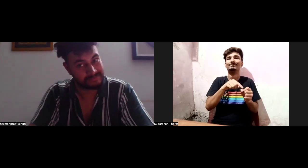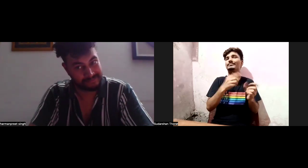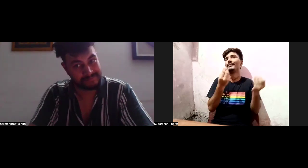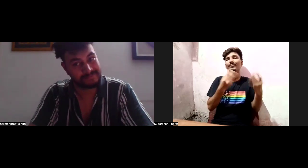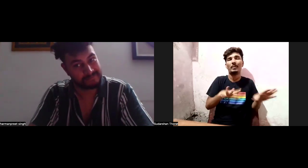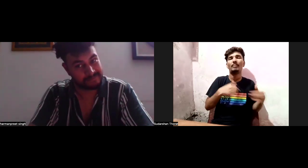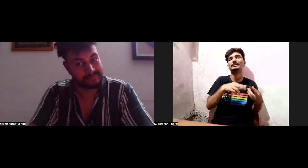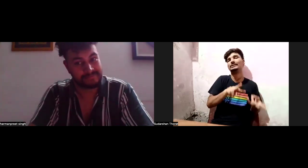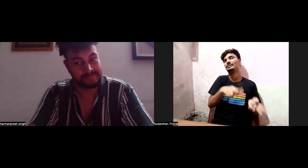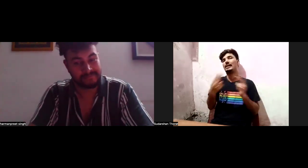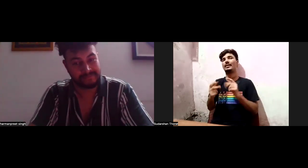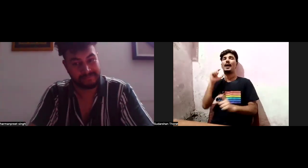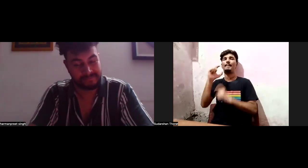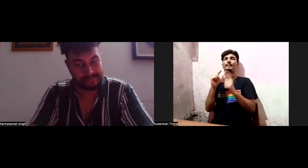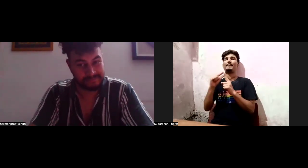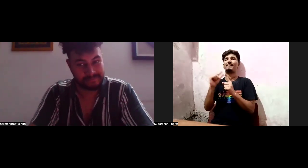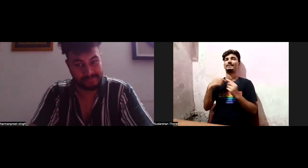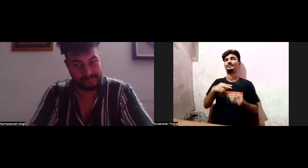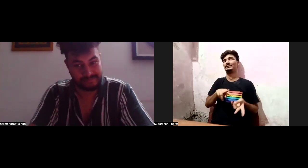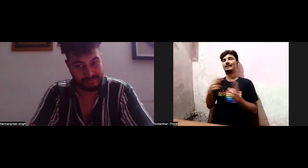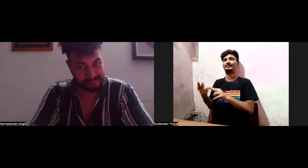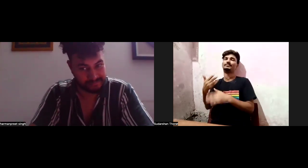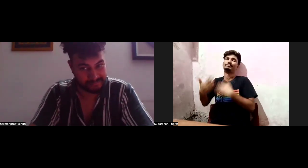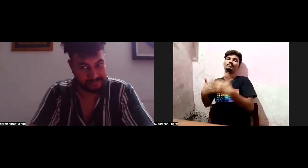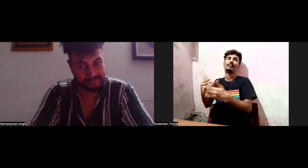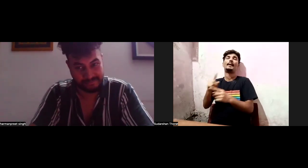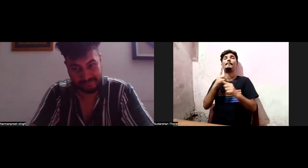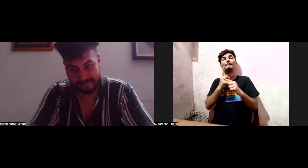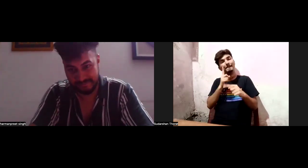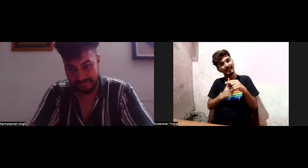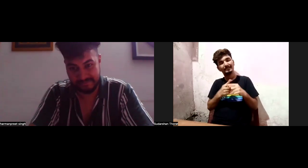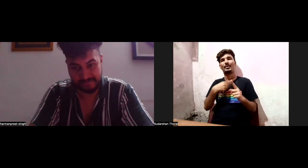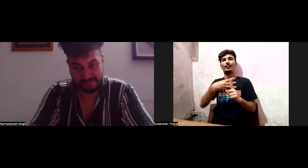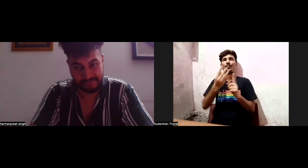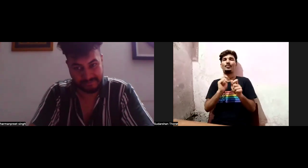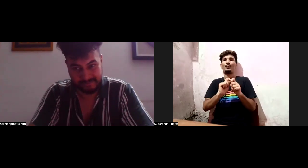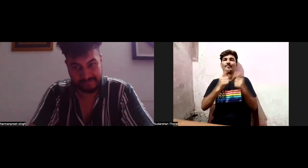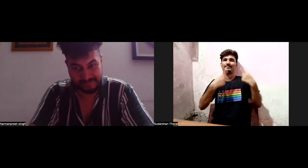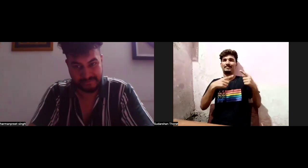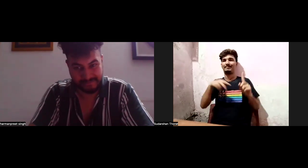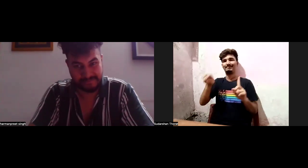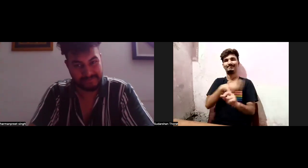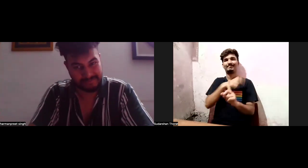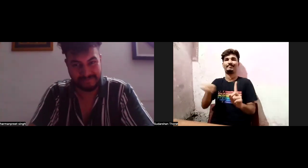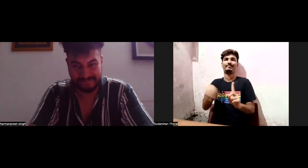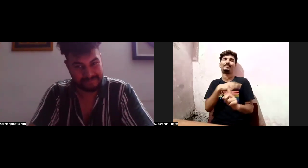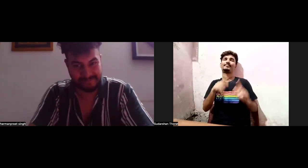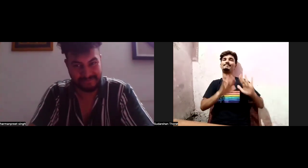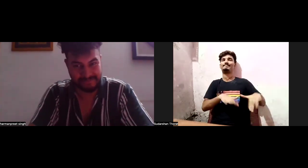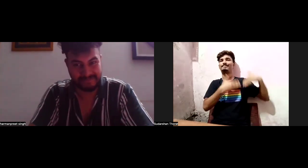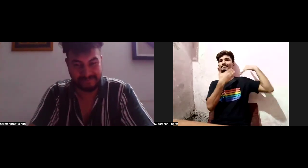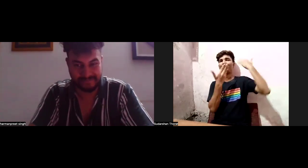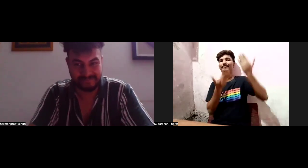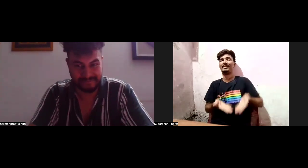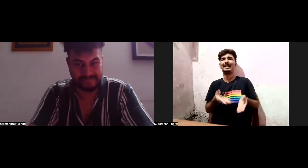earlier during the COVID time, and I left my job and I went to a MNC and I worked, but I was